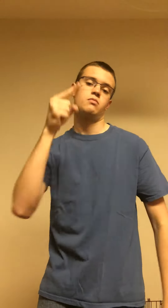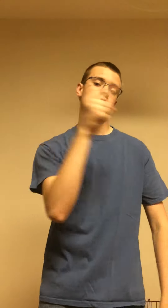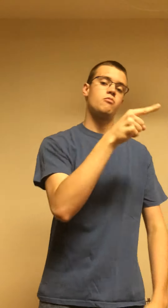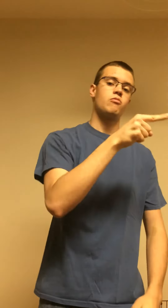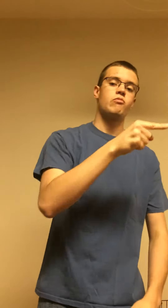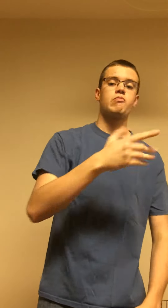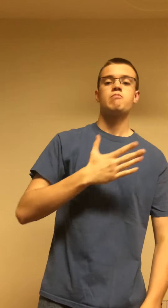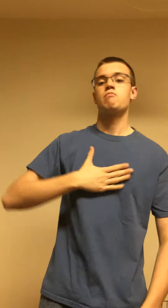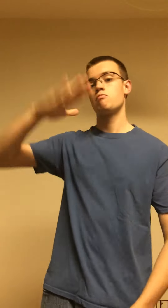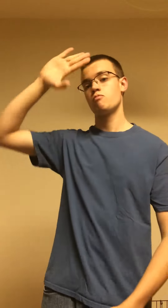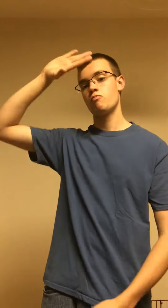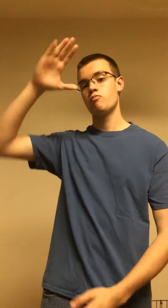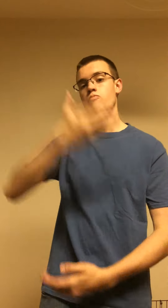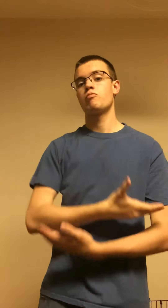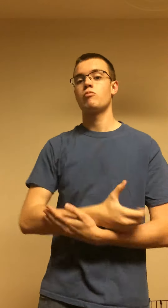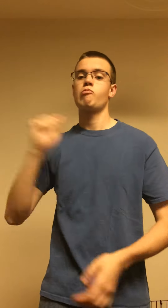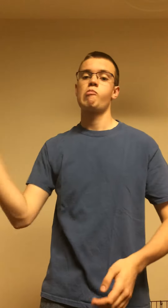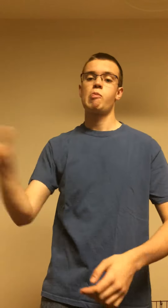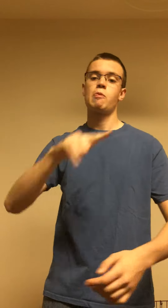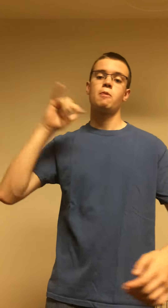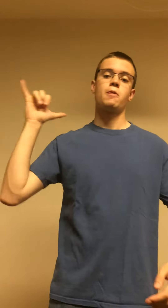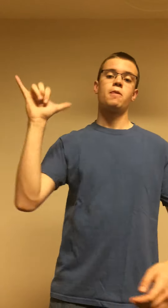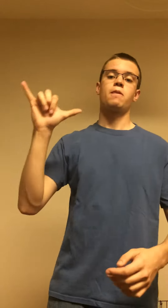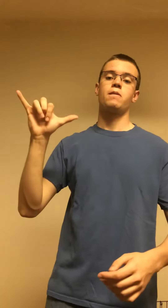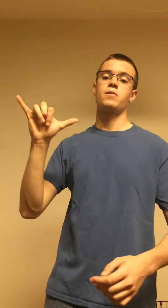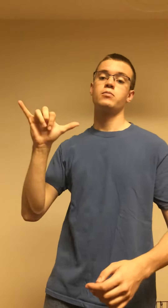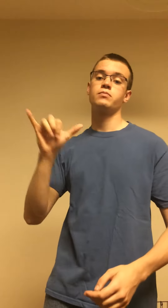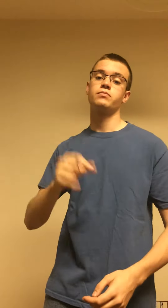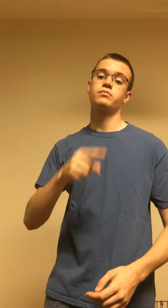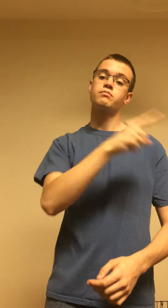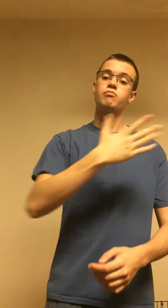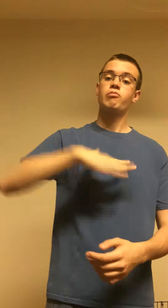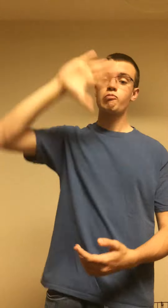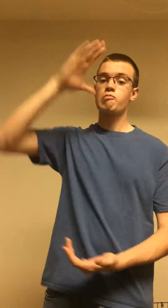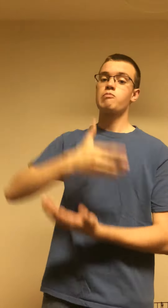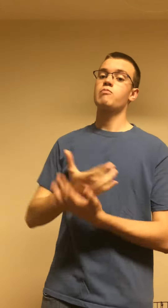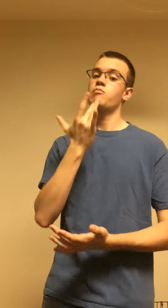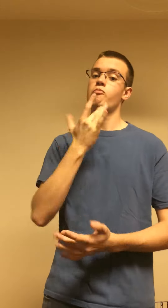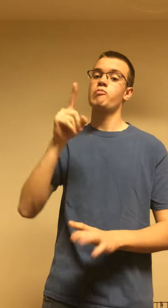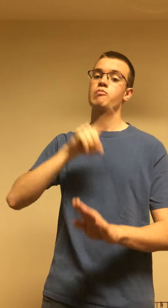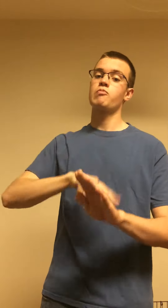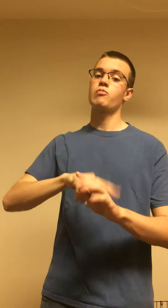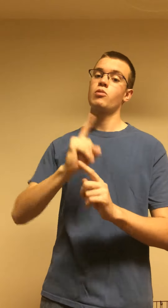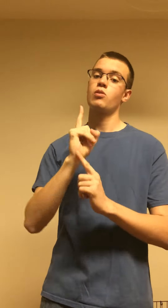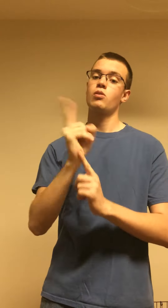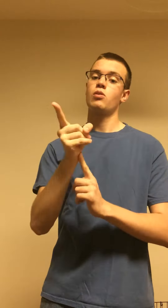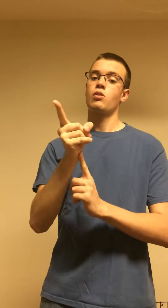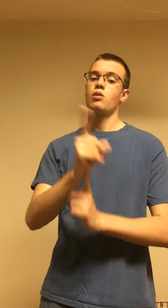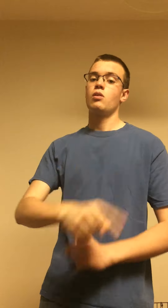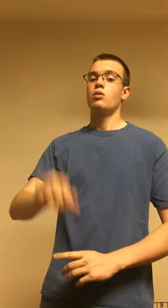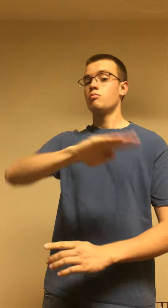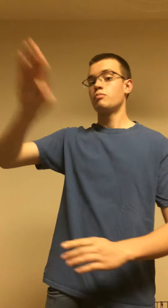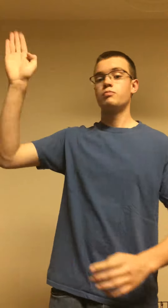Yeah, but he's mine, and he'll always be The best thing that ever happened to me He can